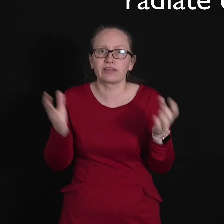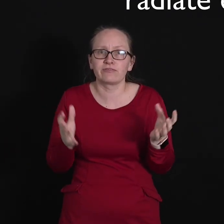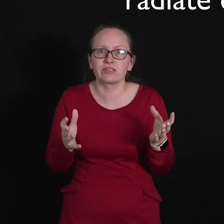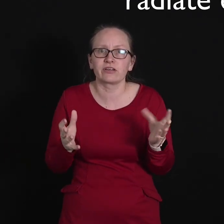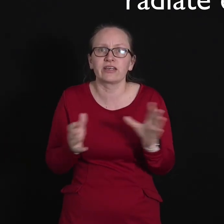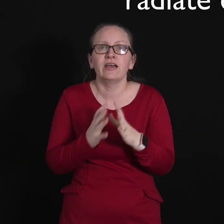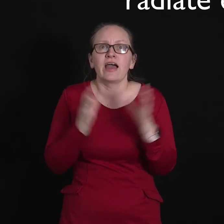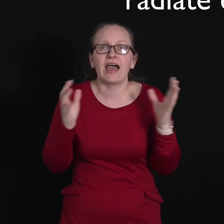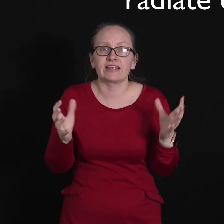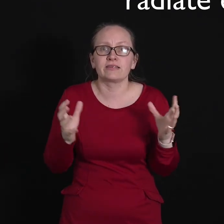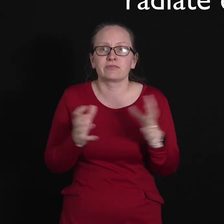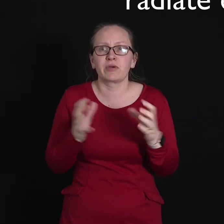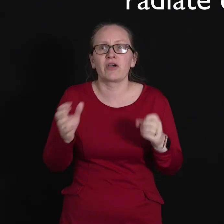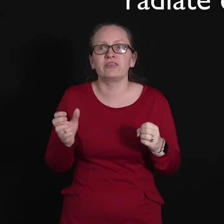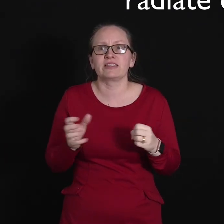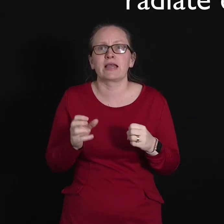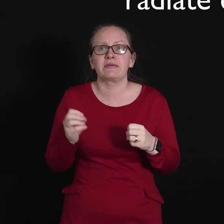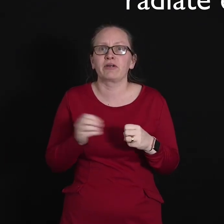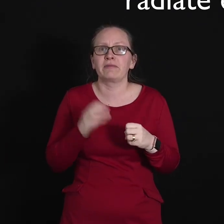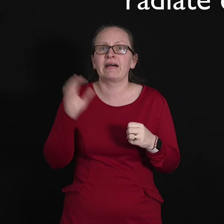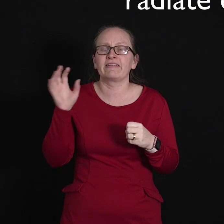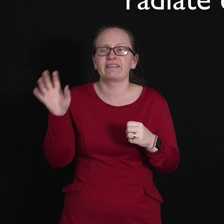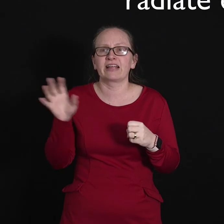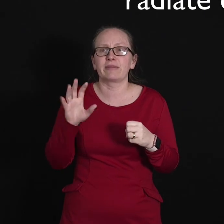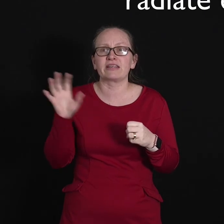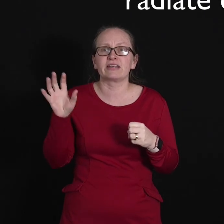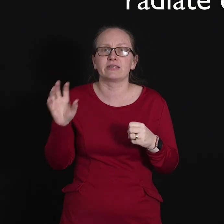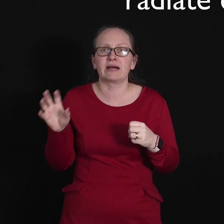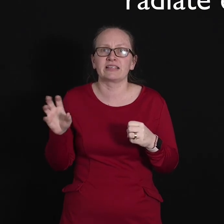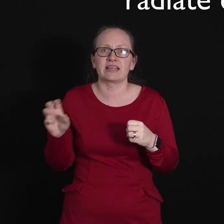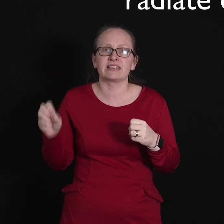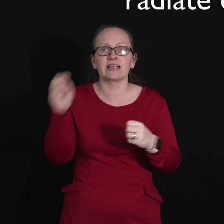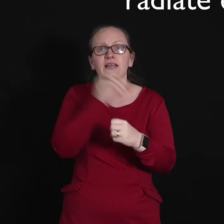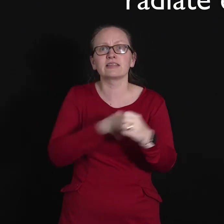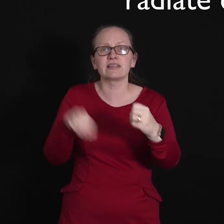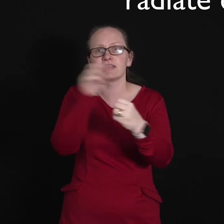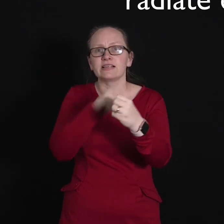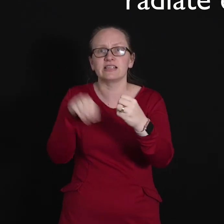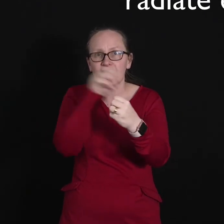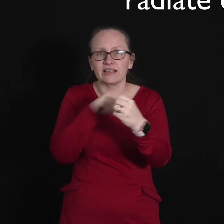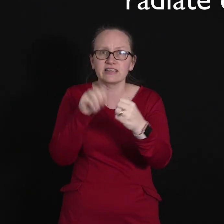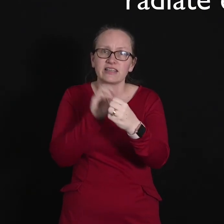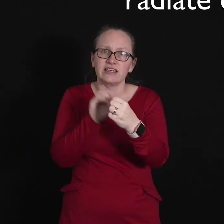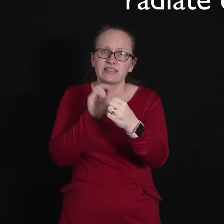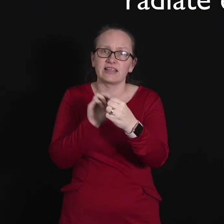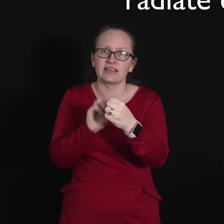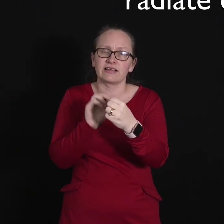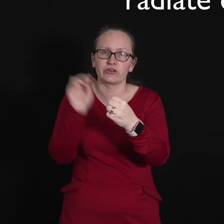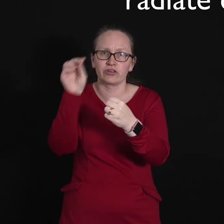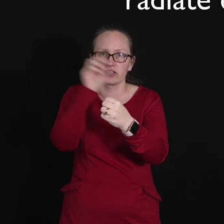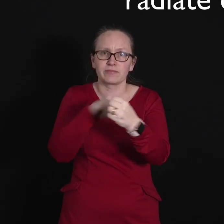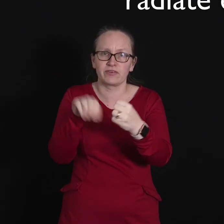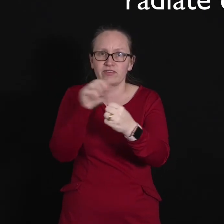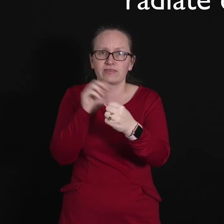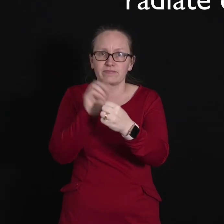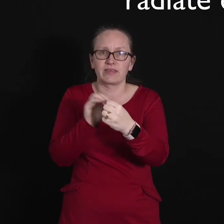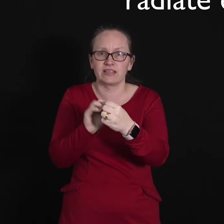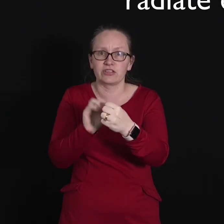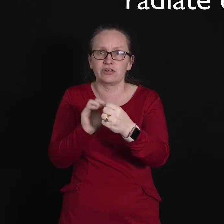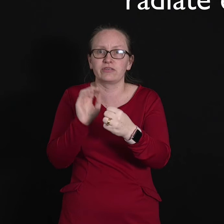Rutherford, atoms were only stable for around about 10 to the minus 8 seconds, and then they decayed as these electrons moved into